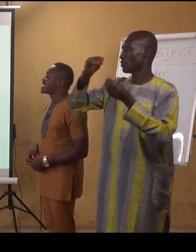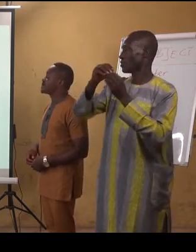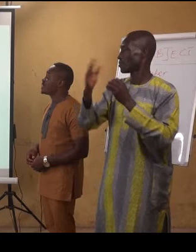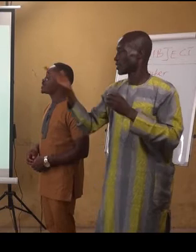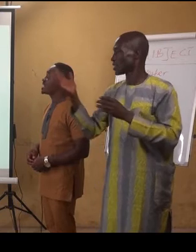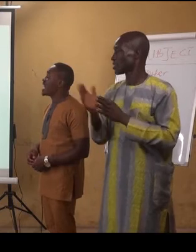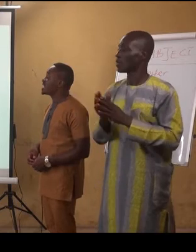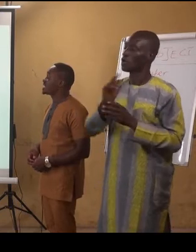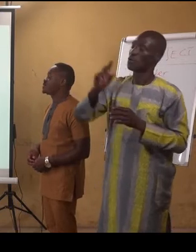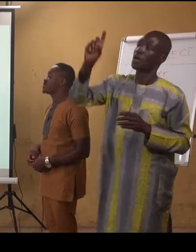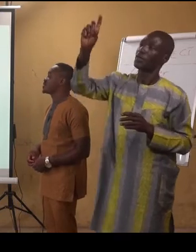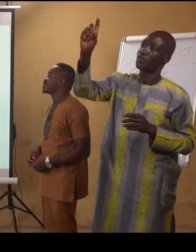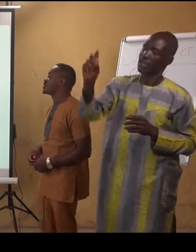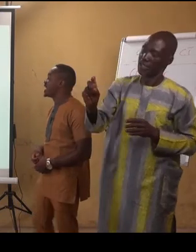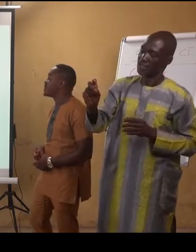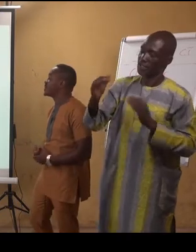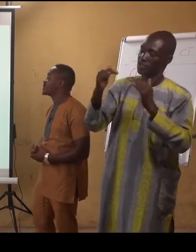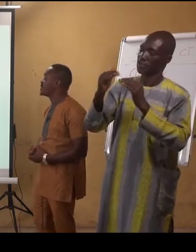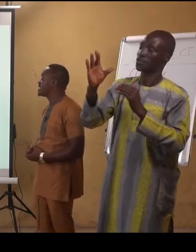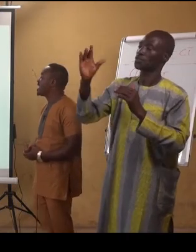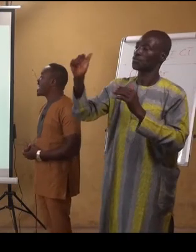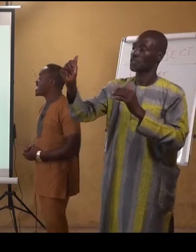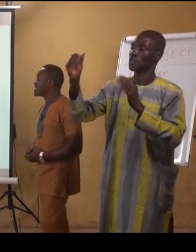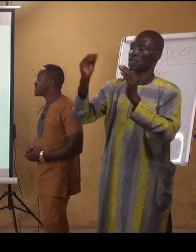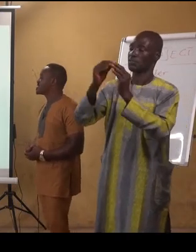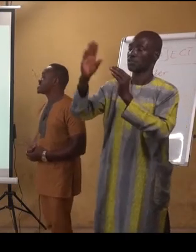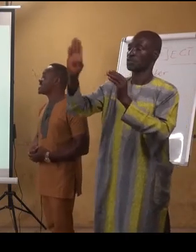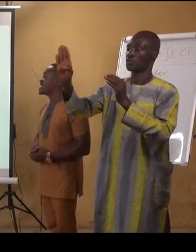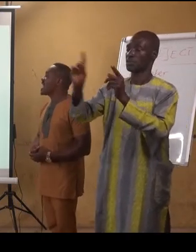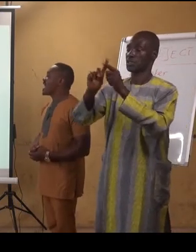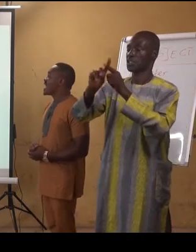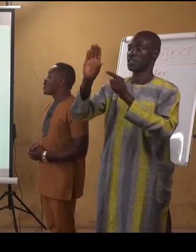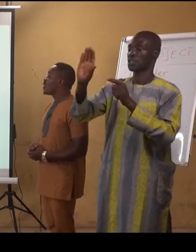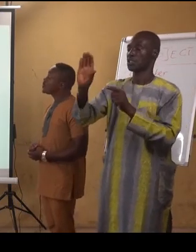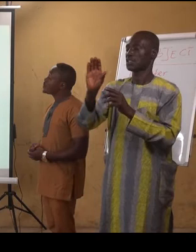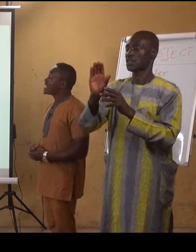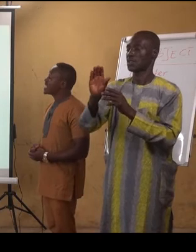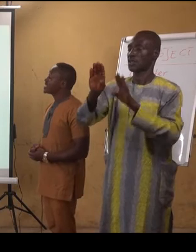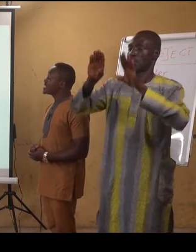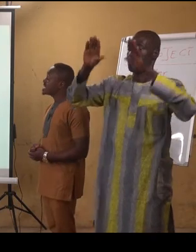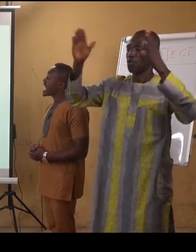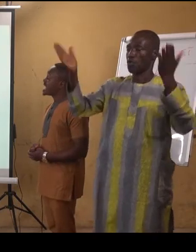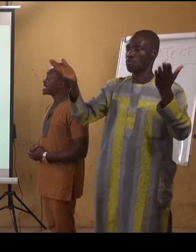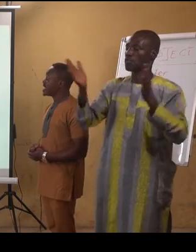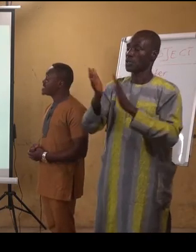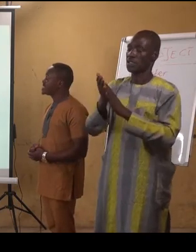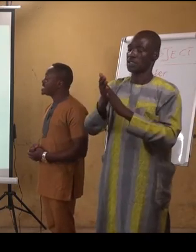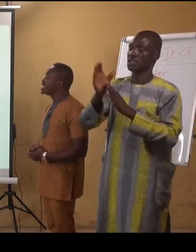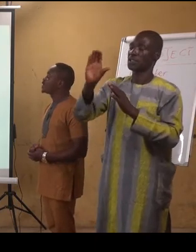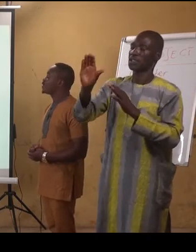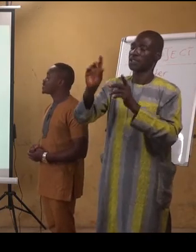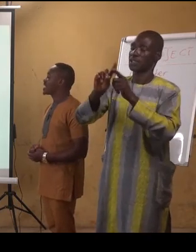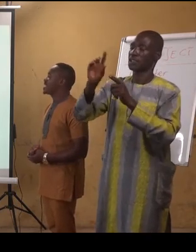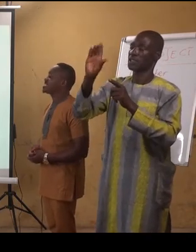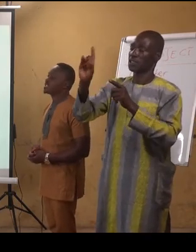That's the expression x, which is equal to a plus b asterisk c open bracket c asterisk